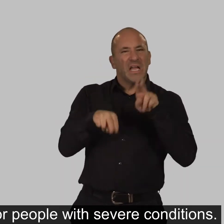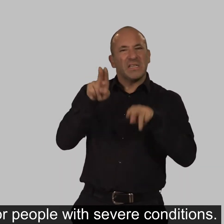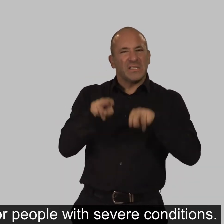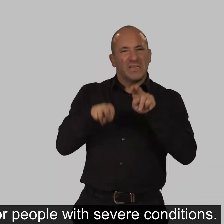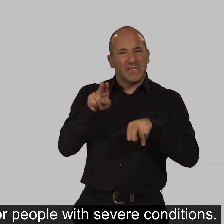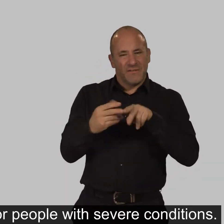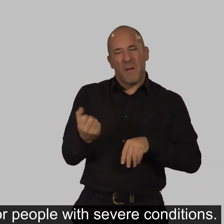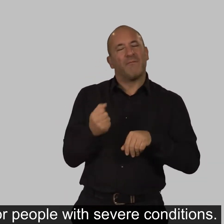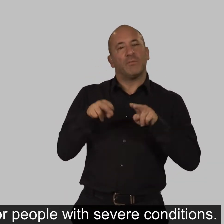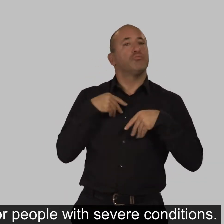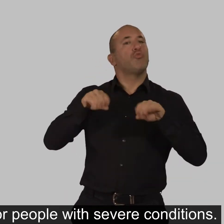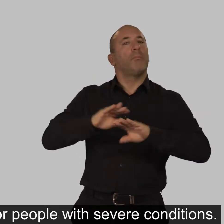severe conditions.